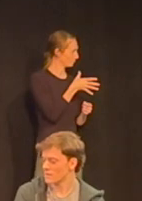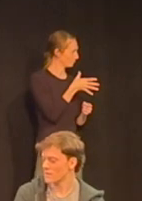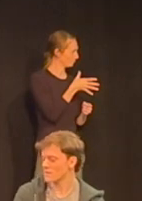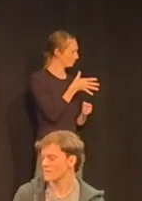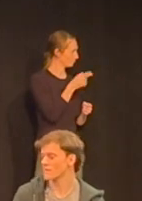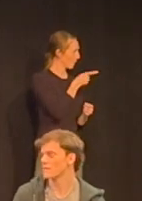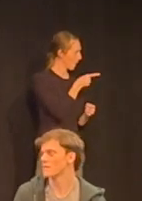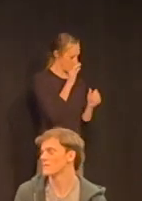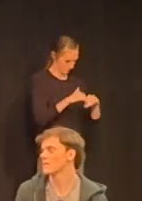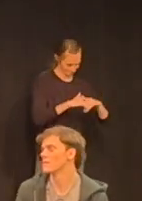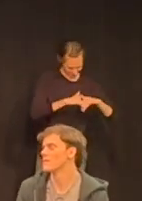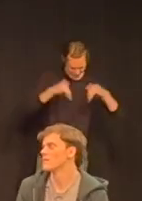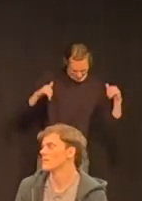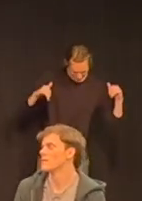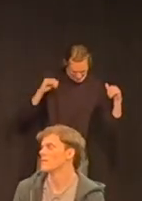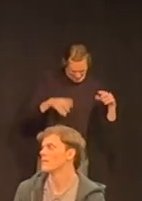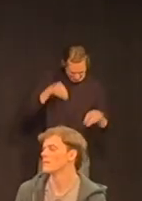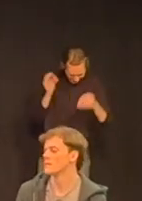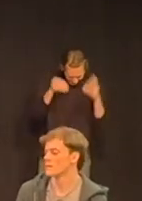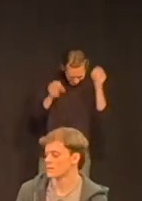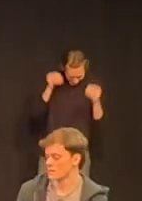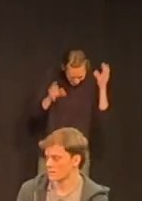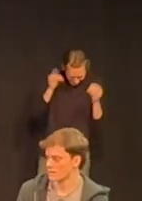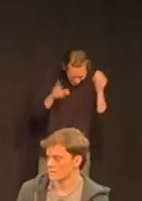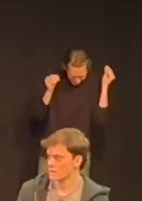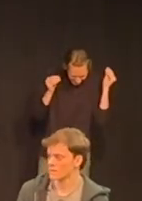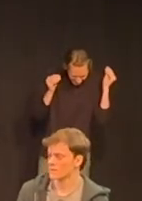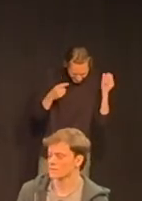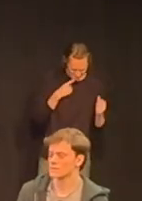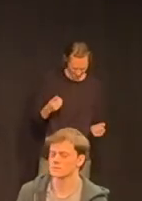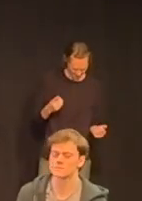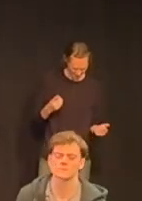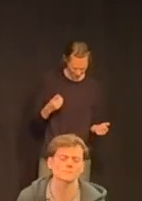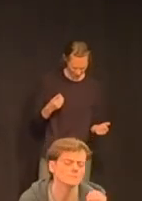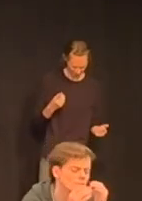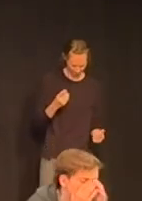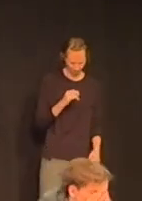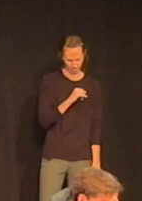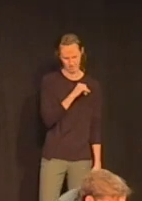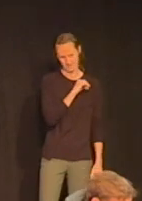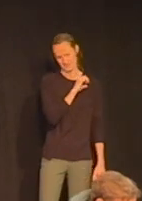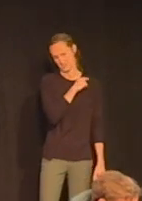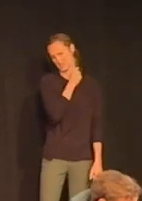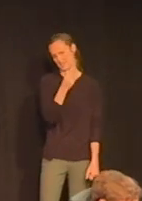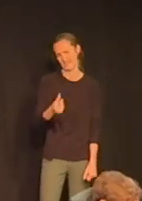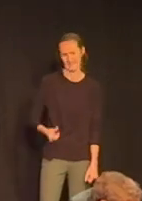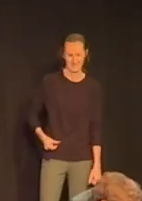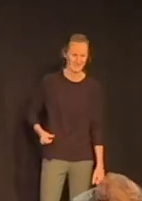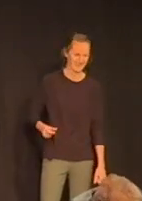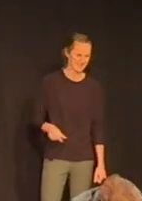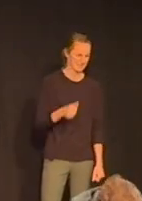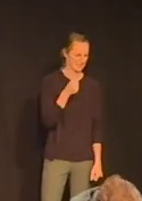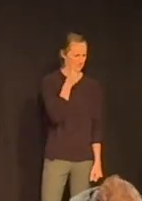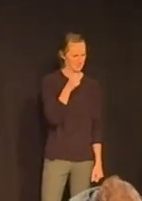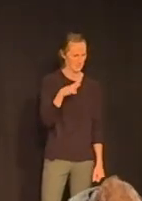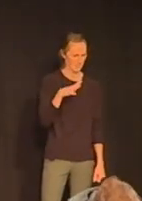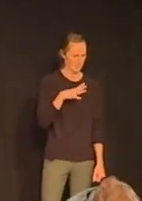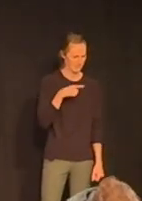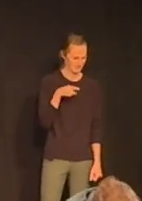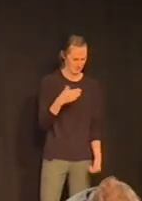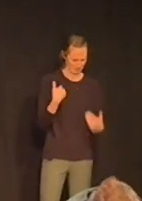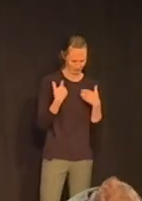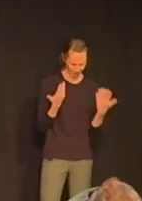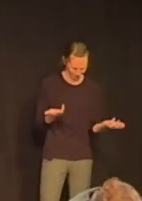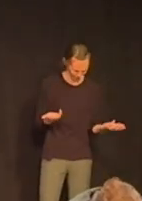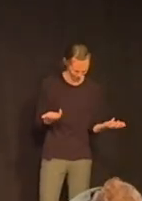it right here in front of me and say, "Jesus, lady, is this all you got?" I don't know. At least that